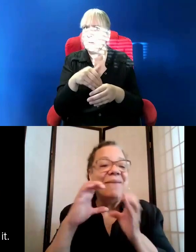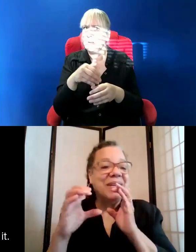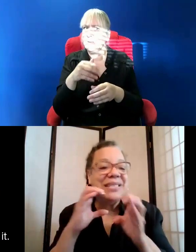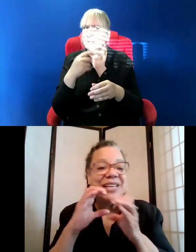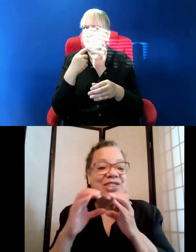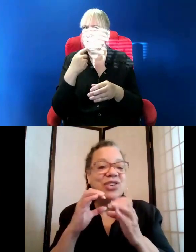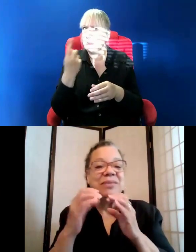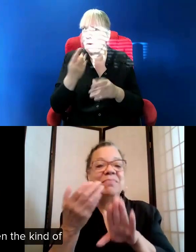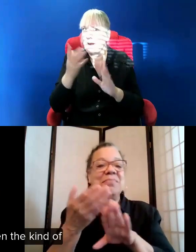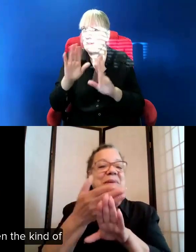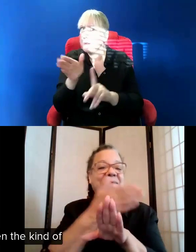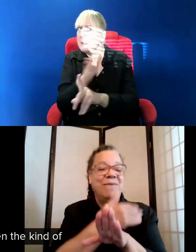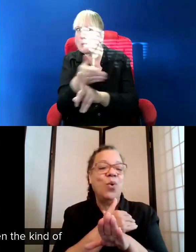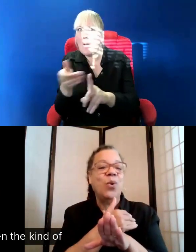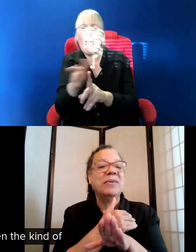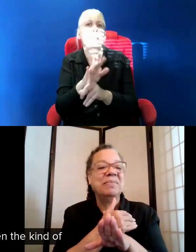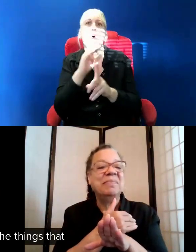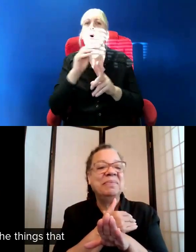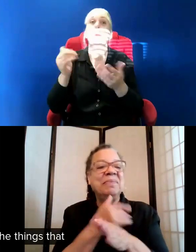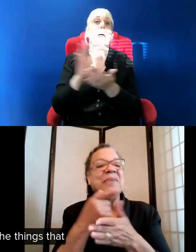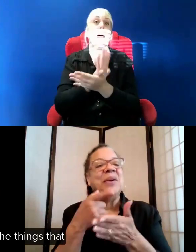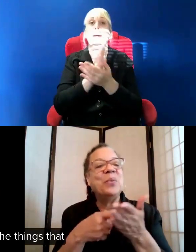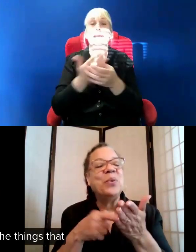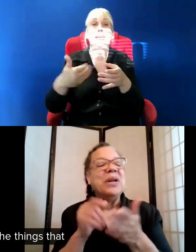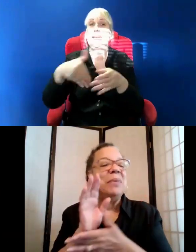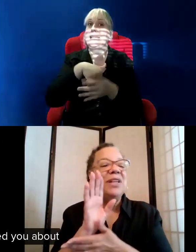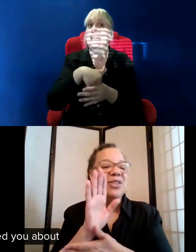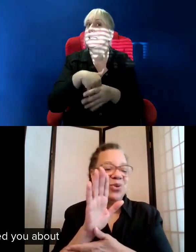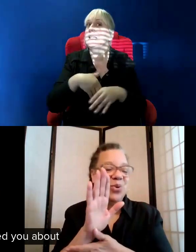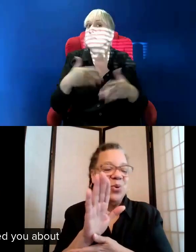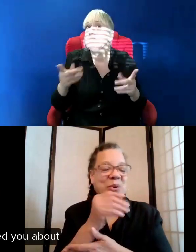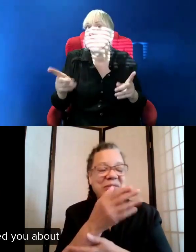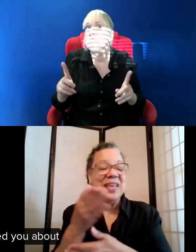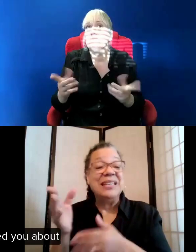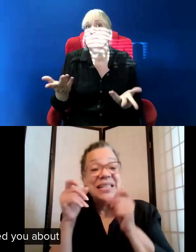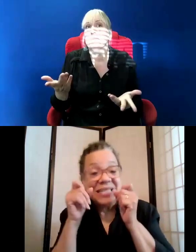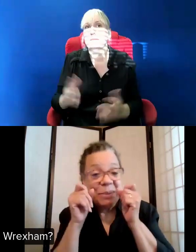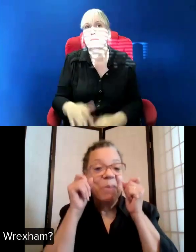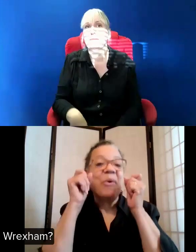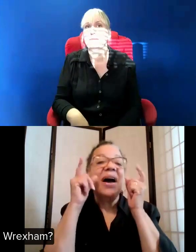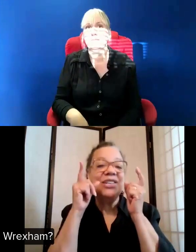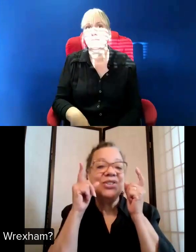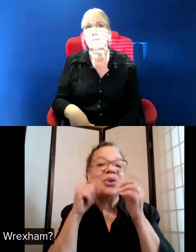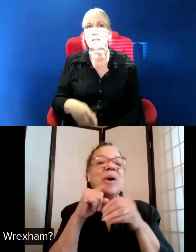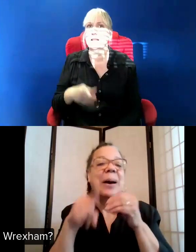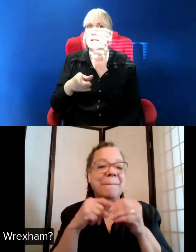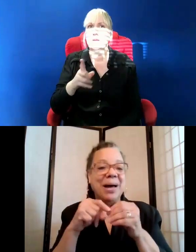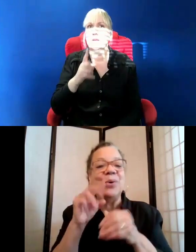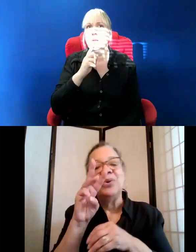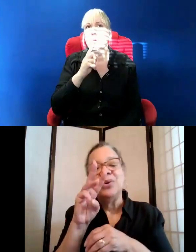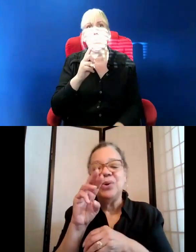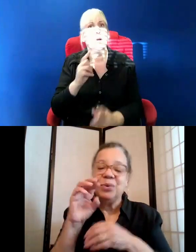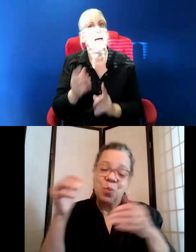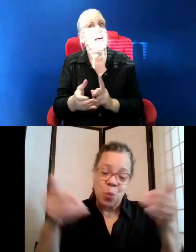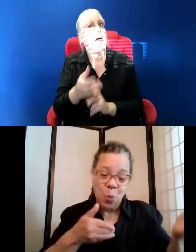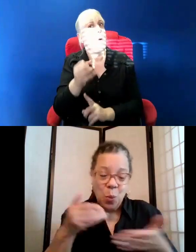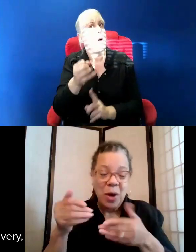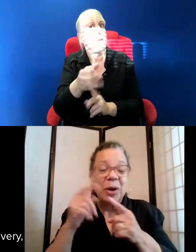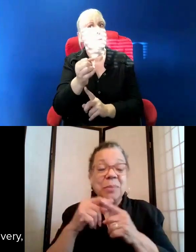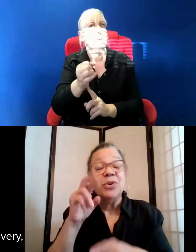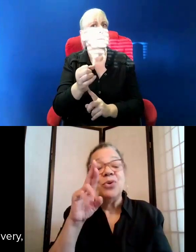it? What has been the kind of outcomes or the things that have surprised you about Welcome to Wrexham?